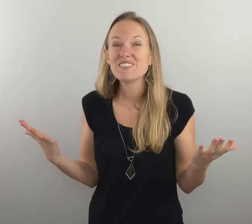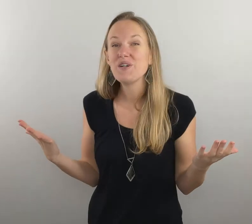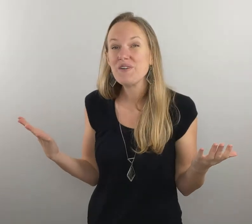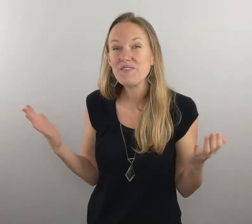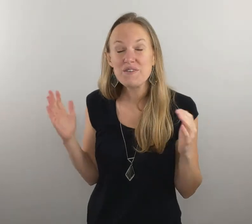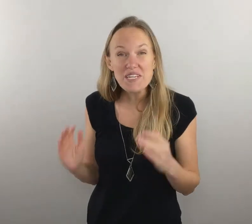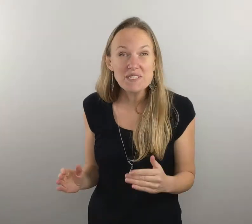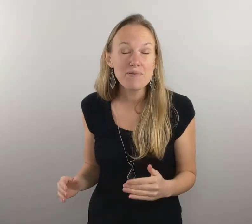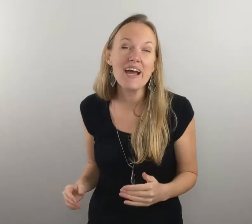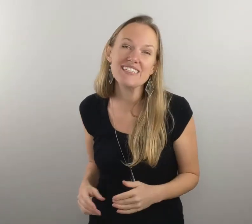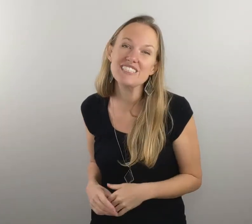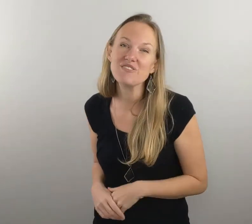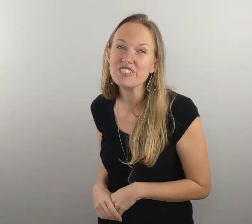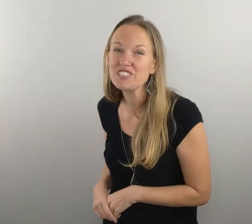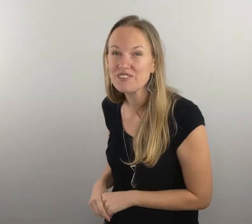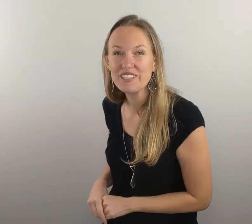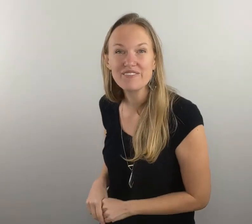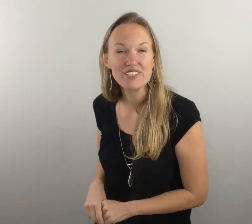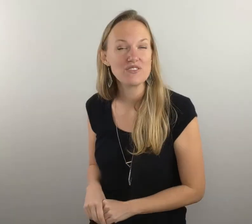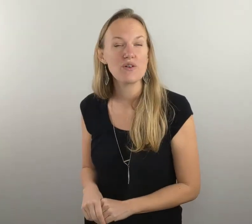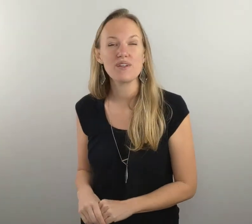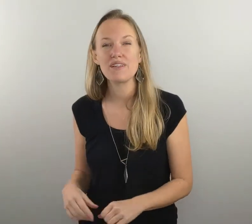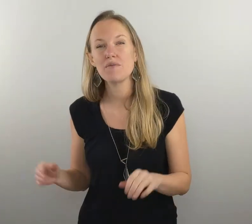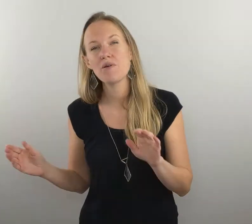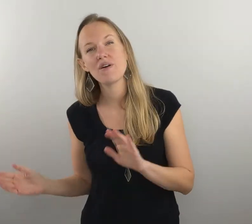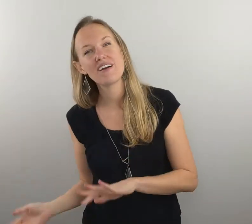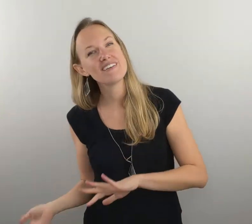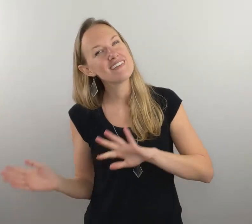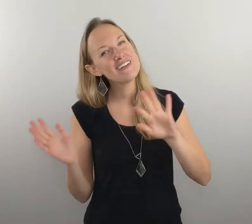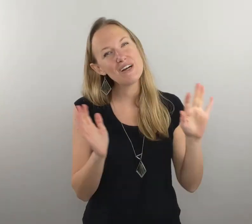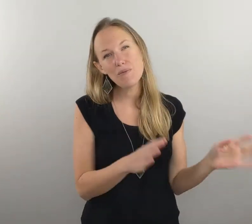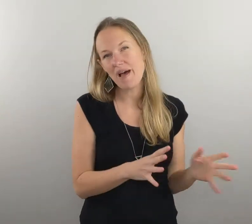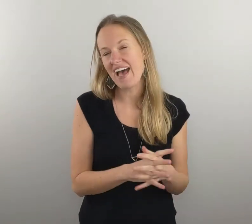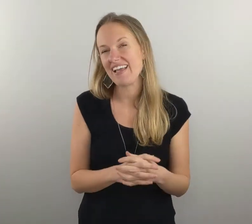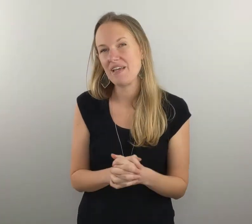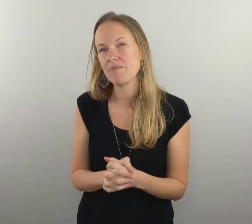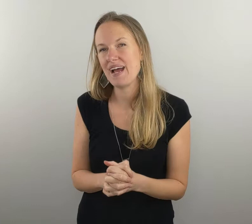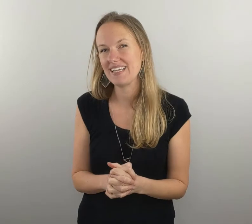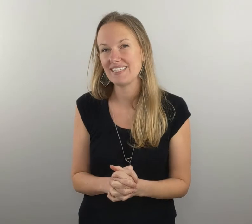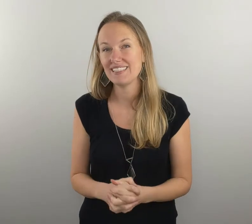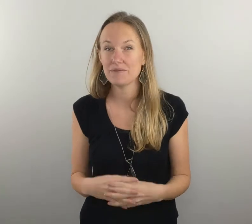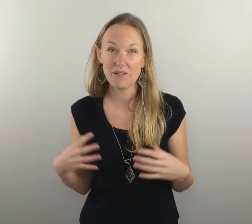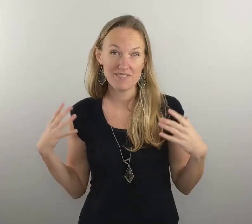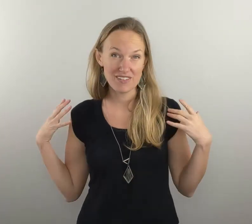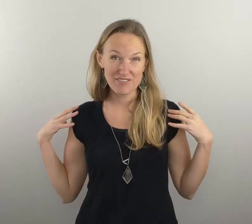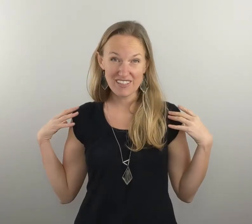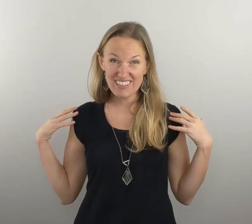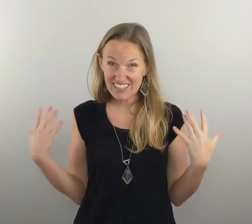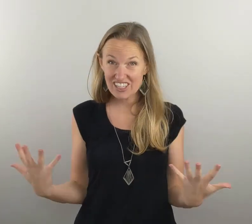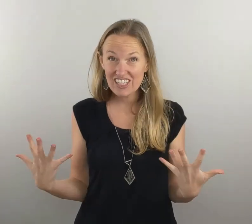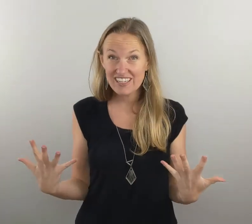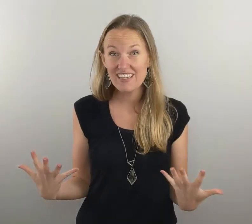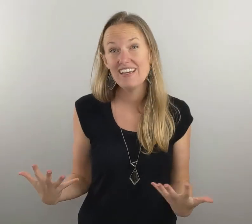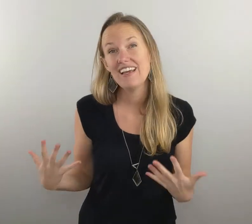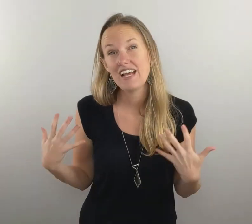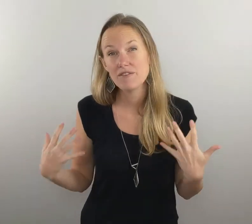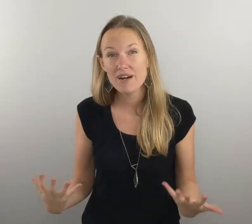So if you need to practice verse 3 and verse 4 a little more, go back and practice. But if you're feeling good and ready